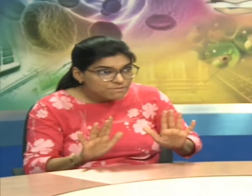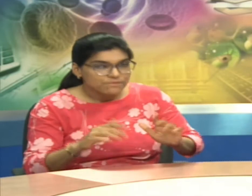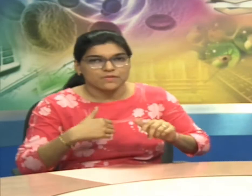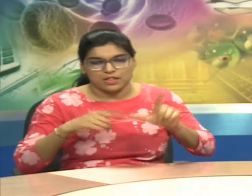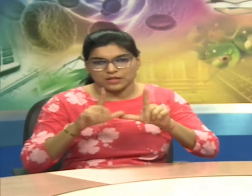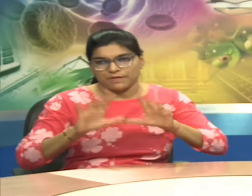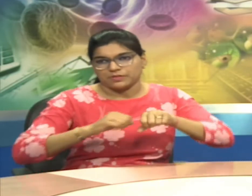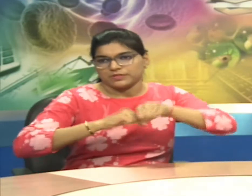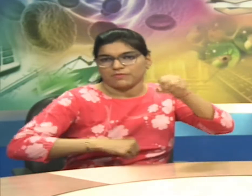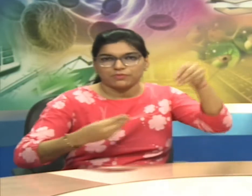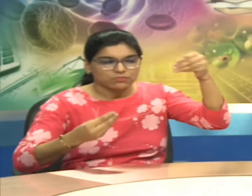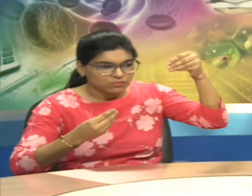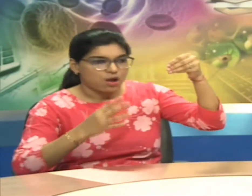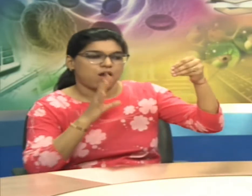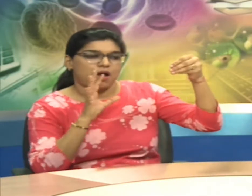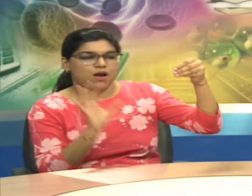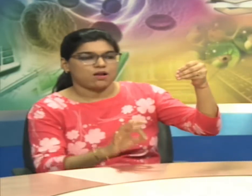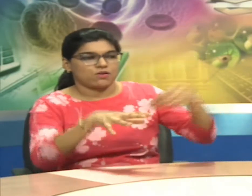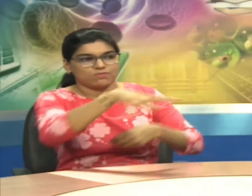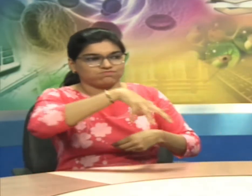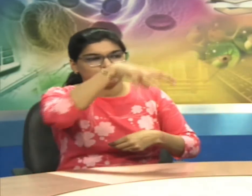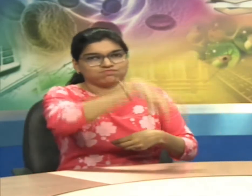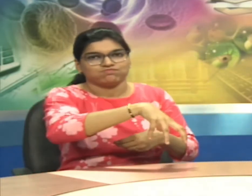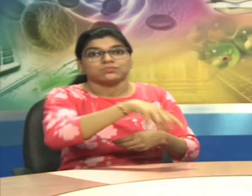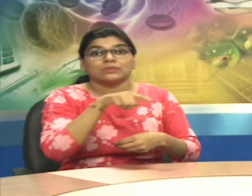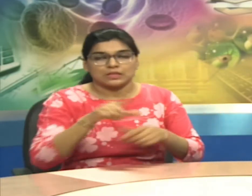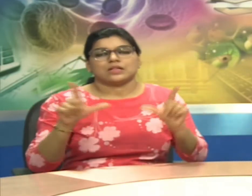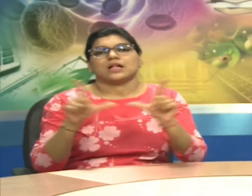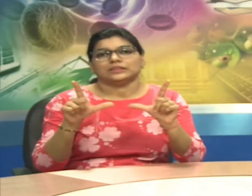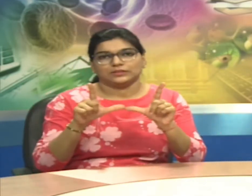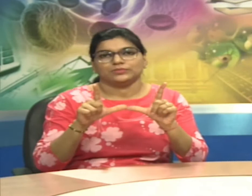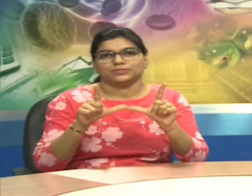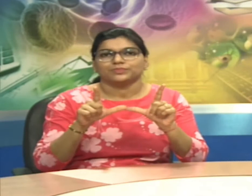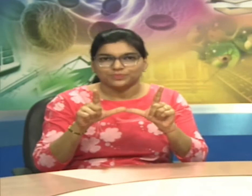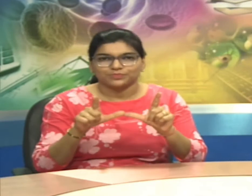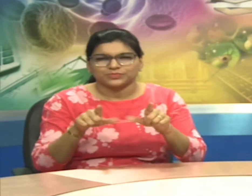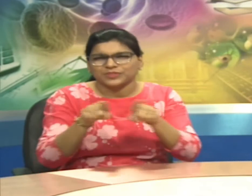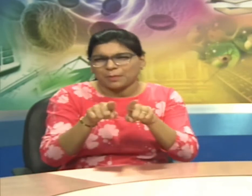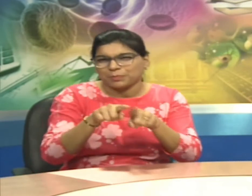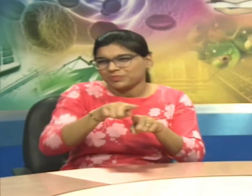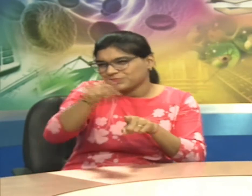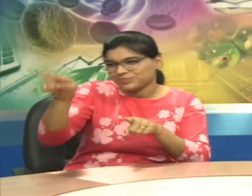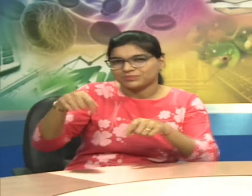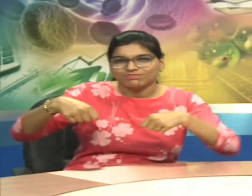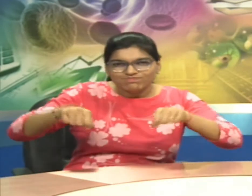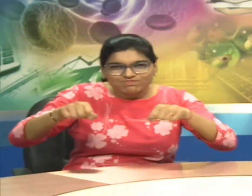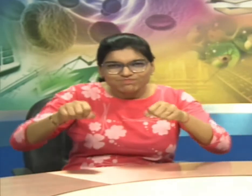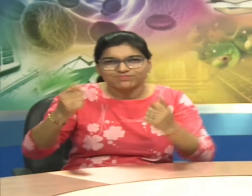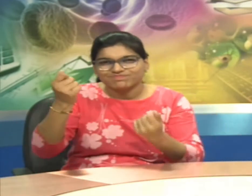thing which we can show as a proof that I have a right on that particular thing. Similarly,